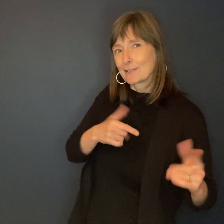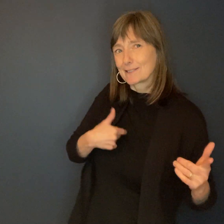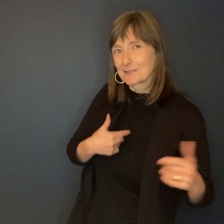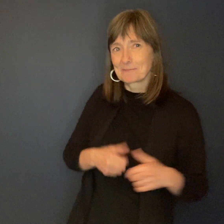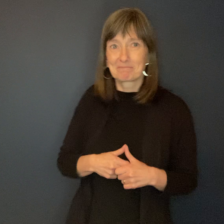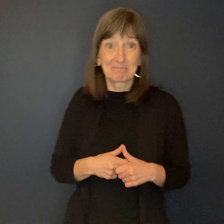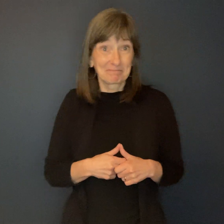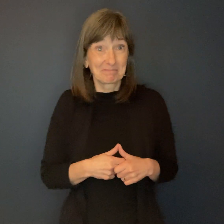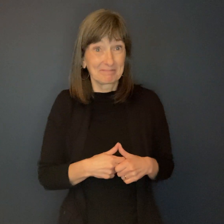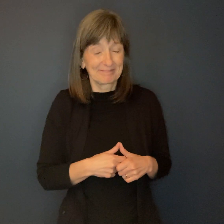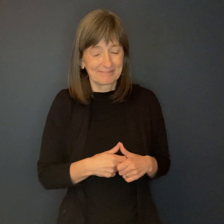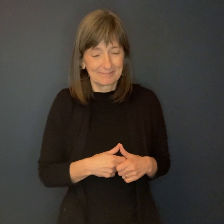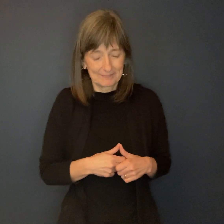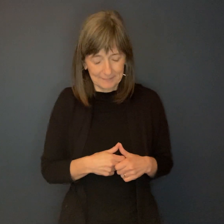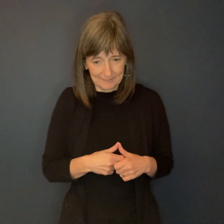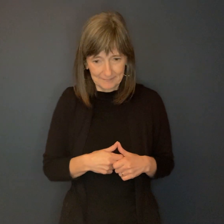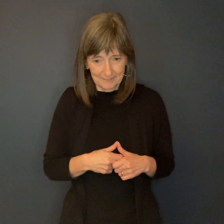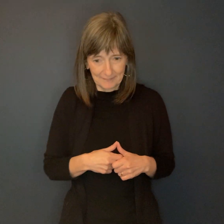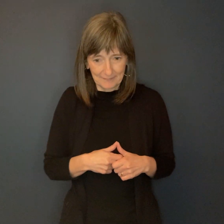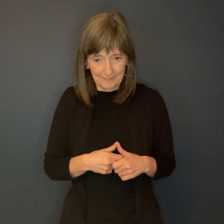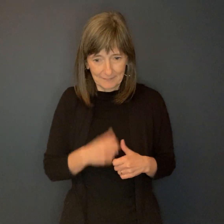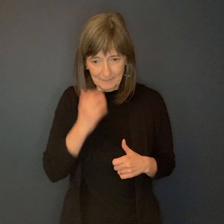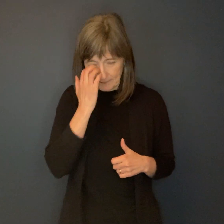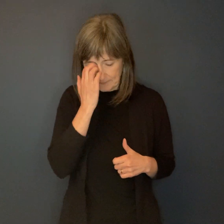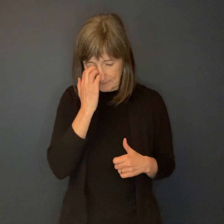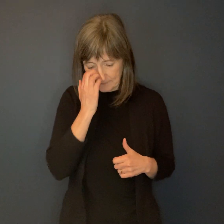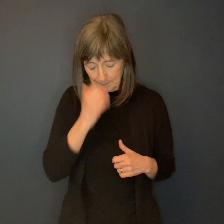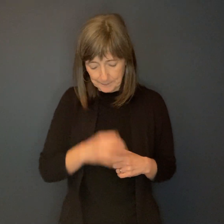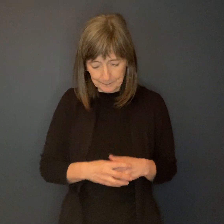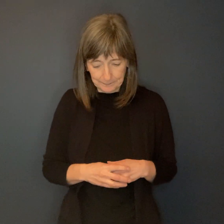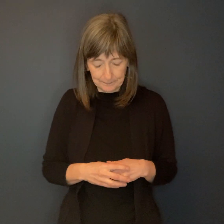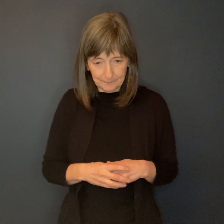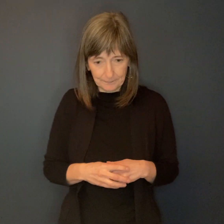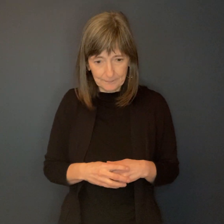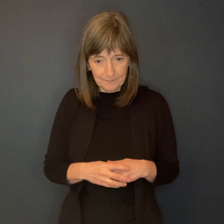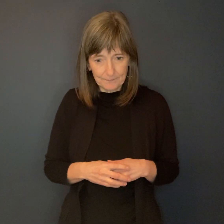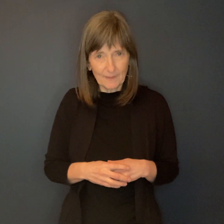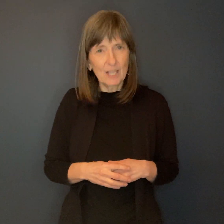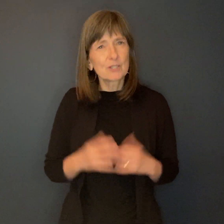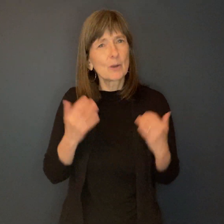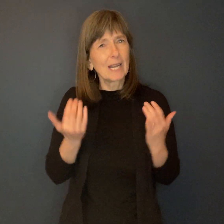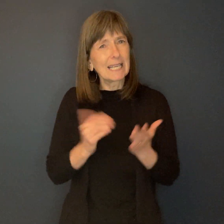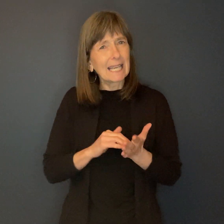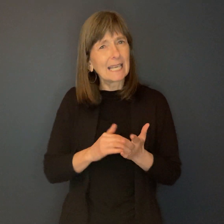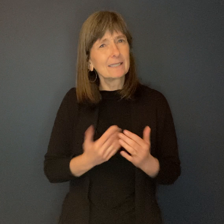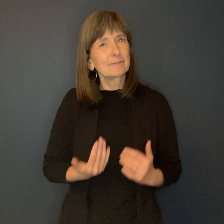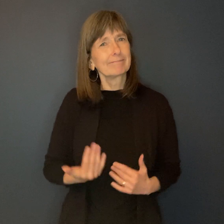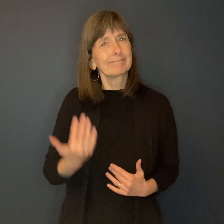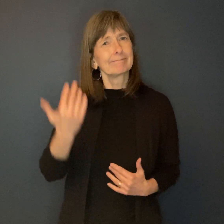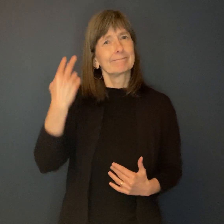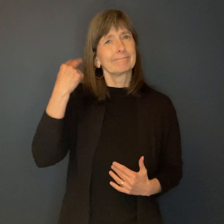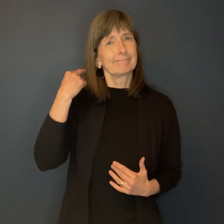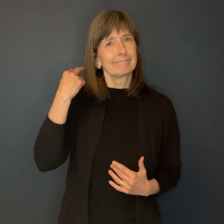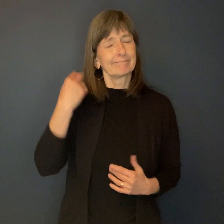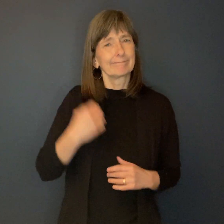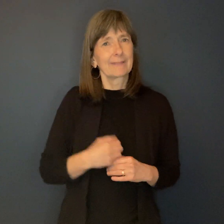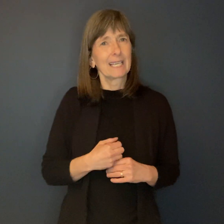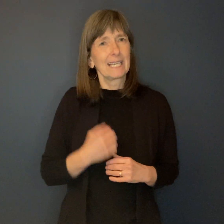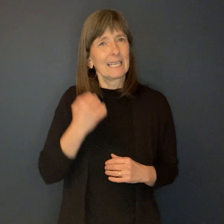again, wait, any one thing that if you could change, you would go back